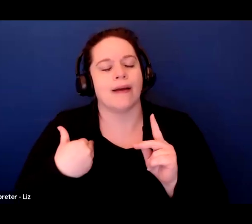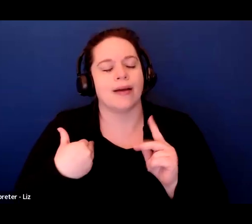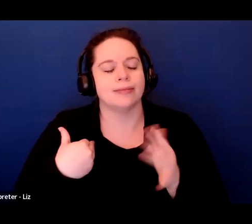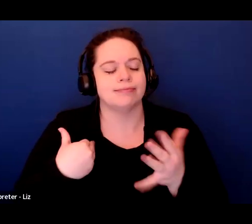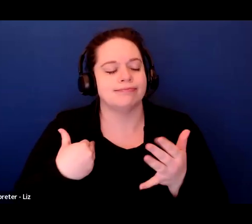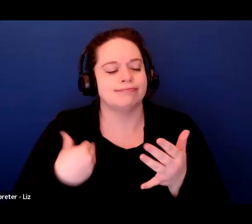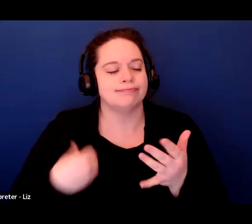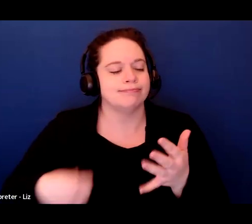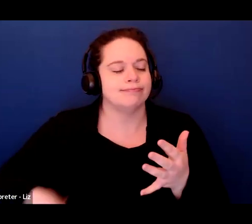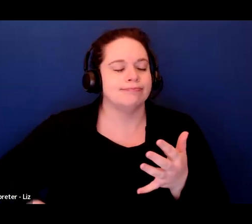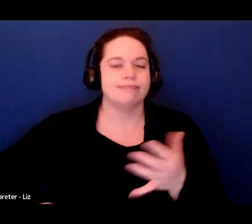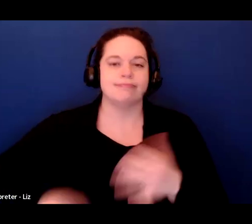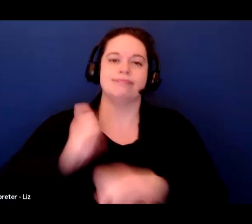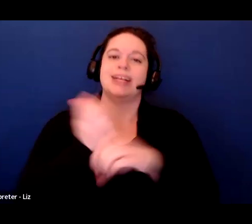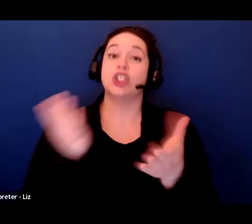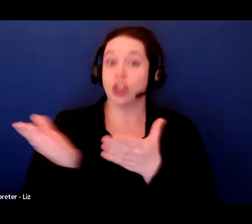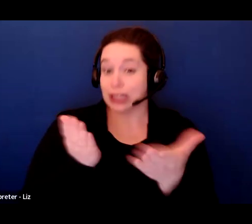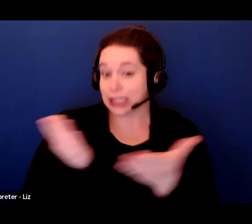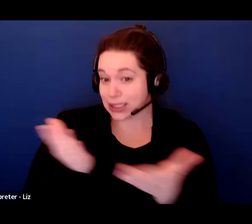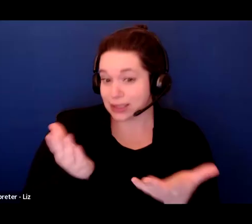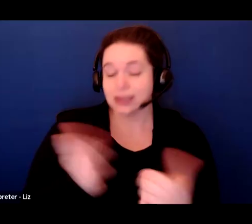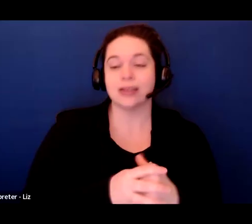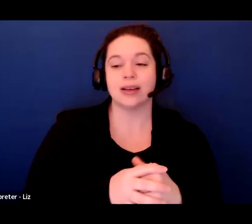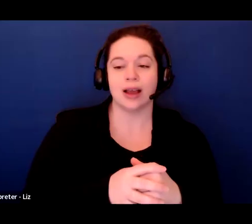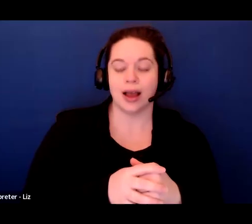have services where